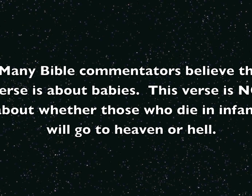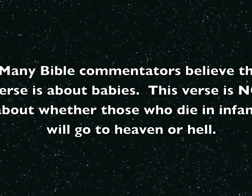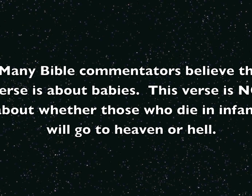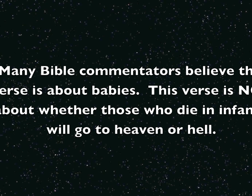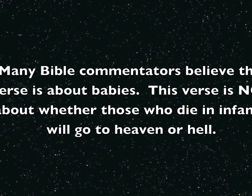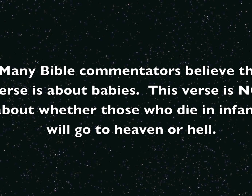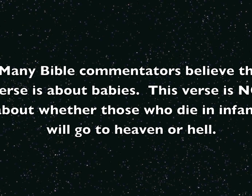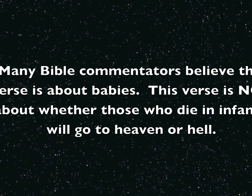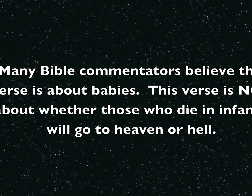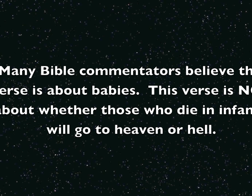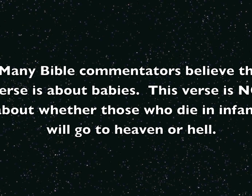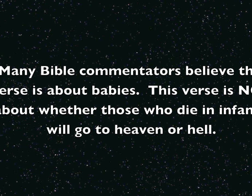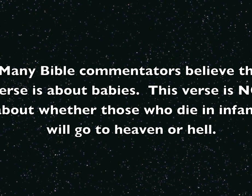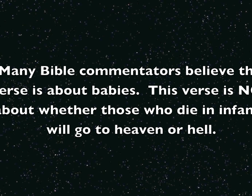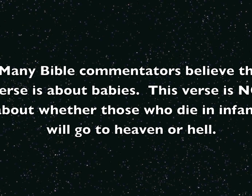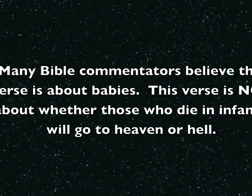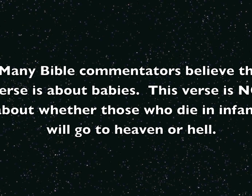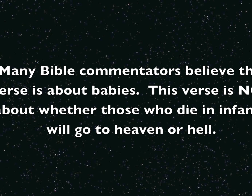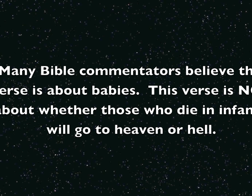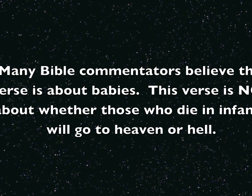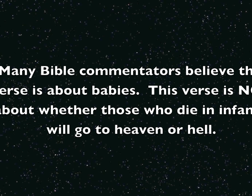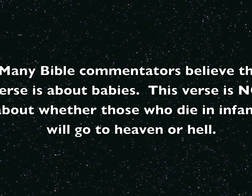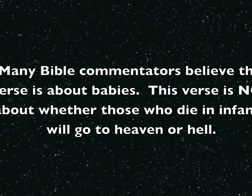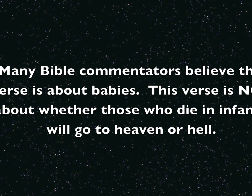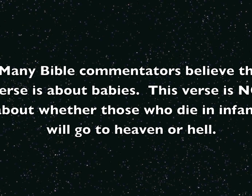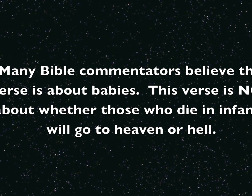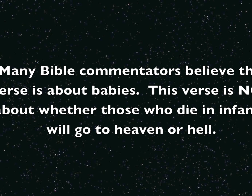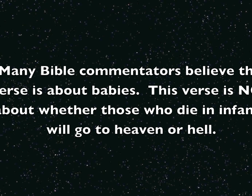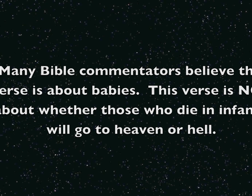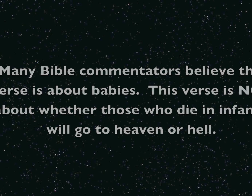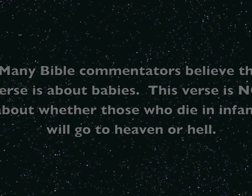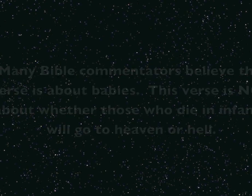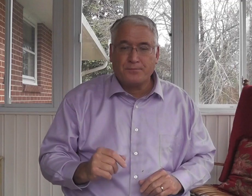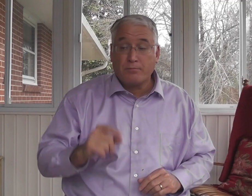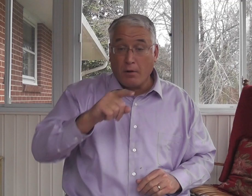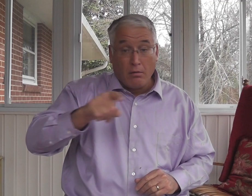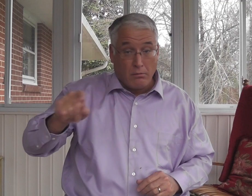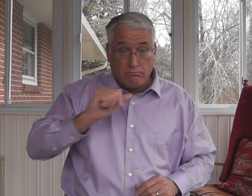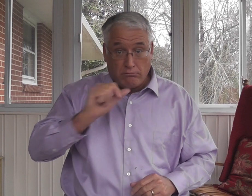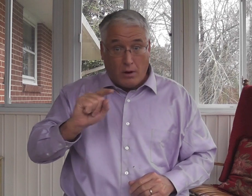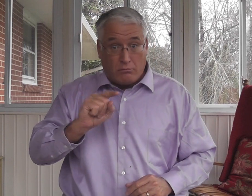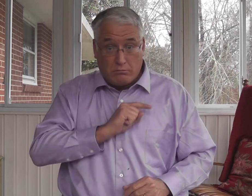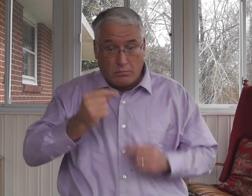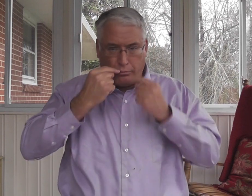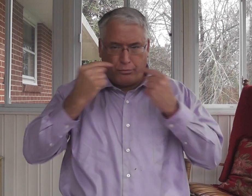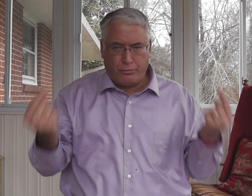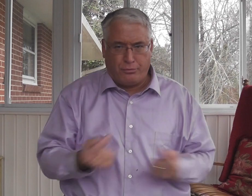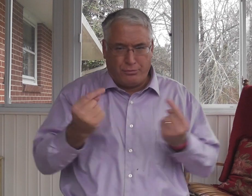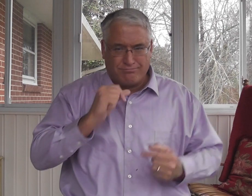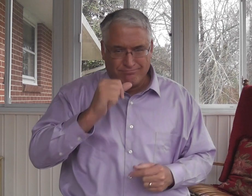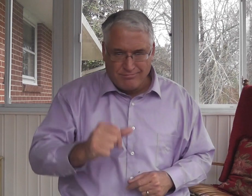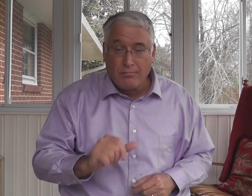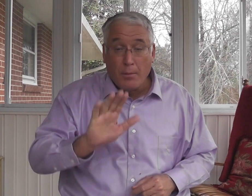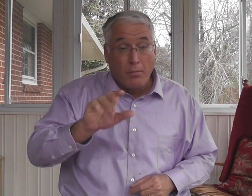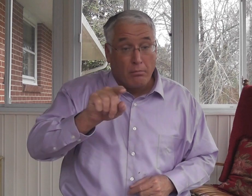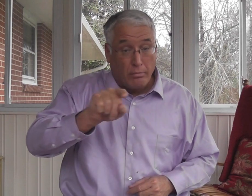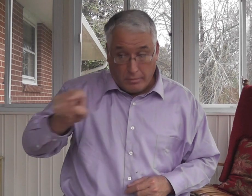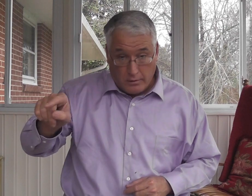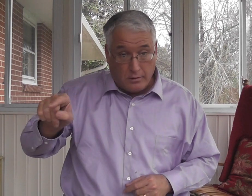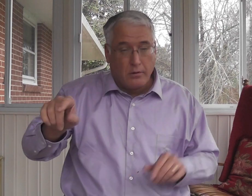is not about whether those who die in infancy will go to heaven or hell. Maybe they are not guilty of sinning